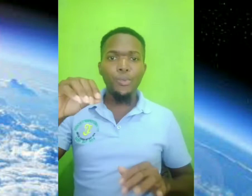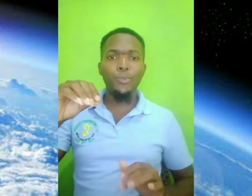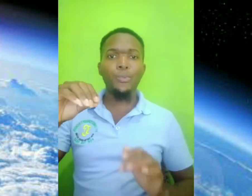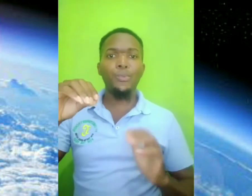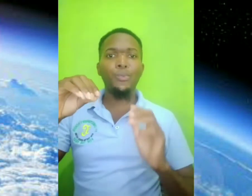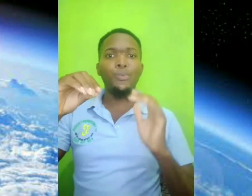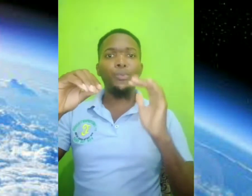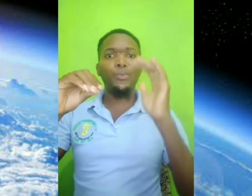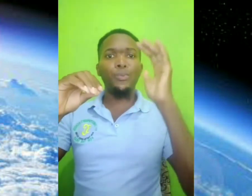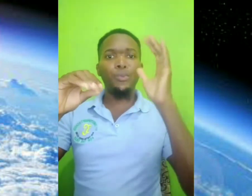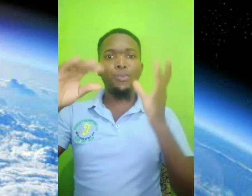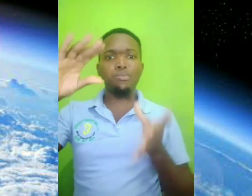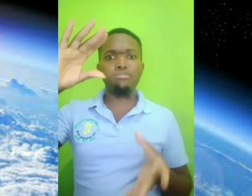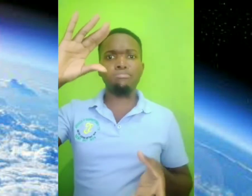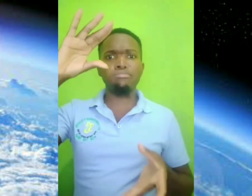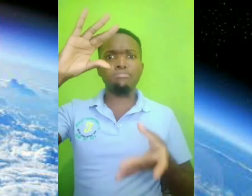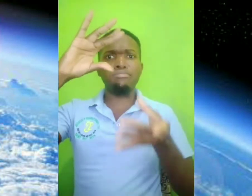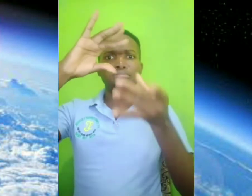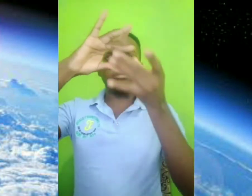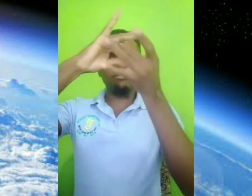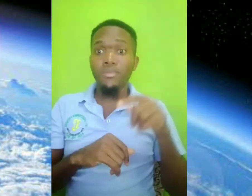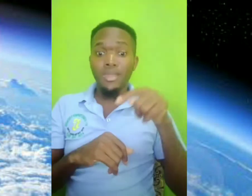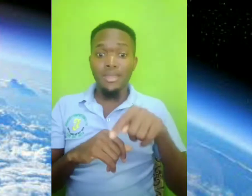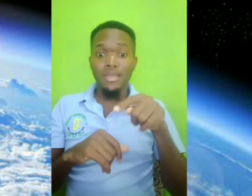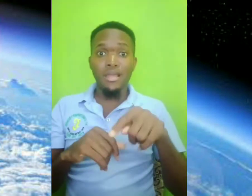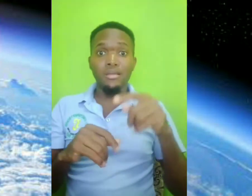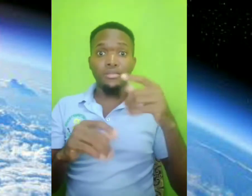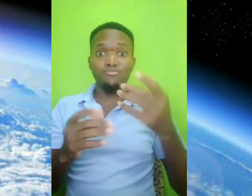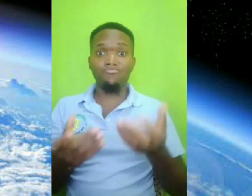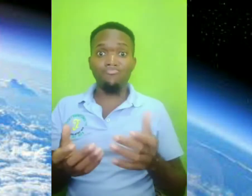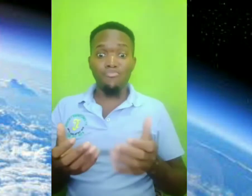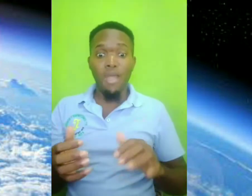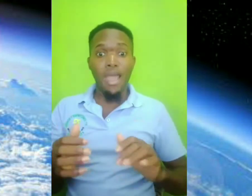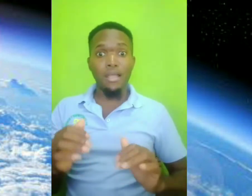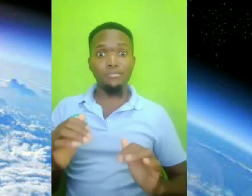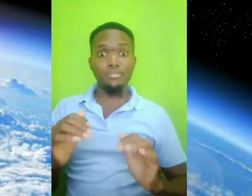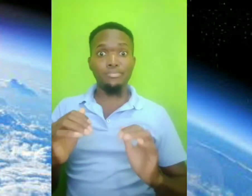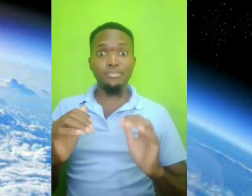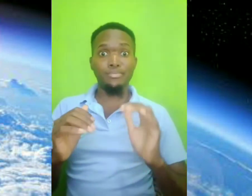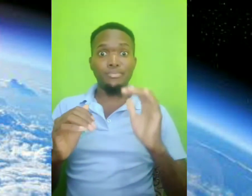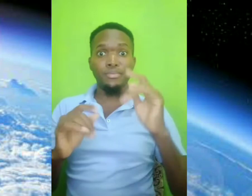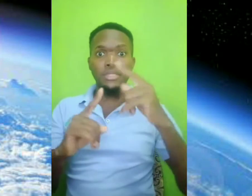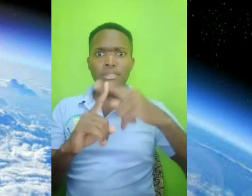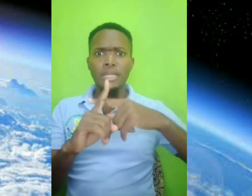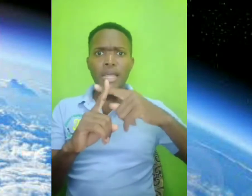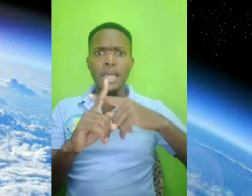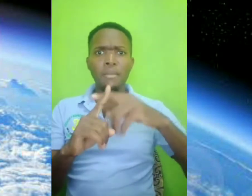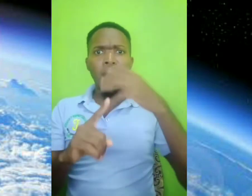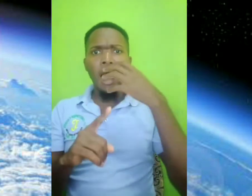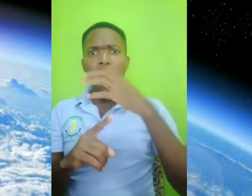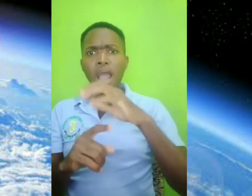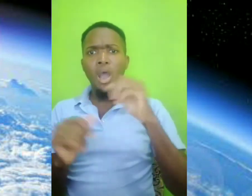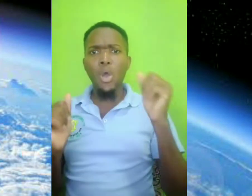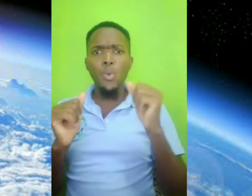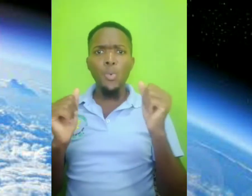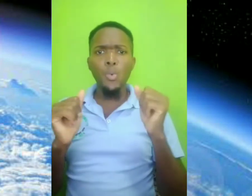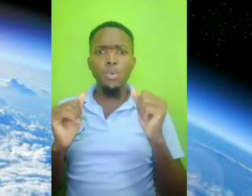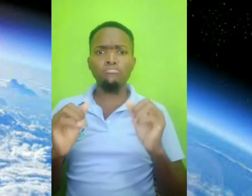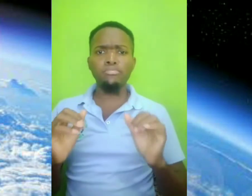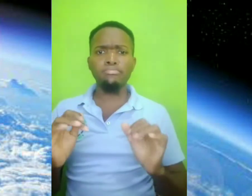The water vapor from the oceans would act as a greenhouse gas, raising the temperature.